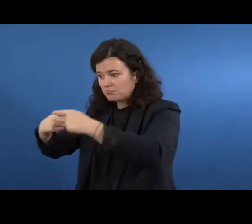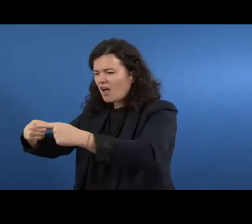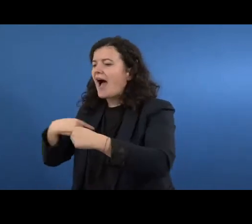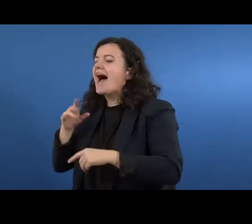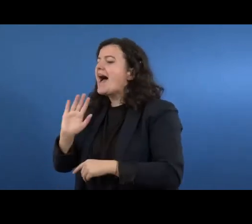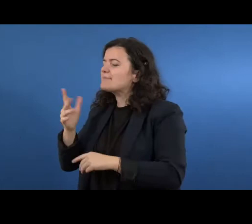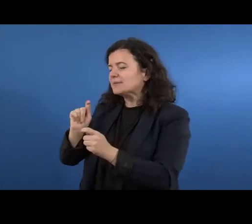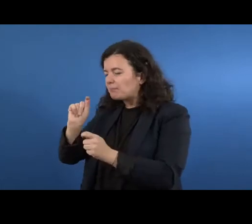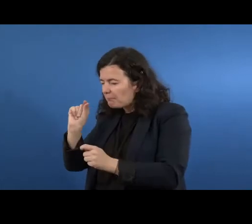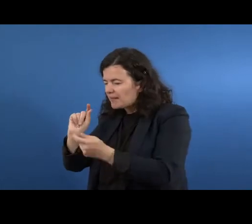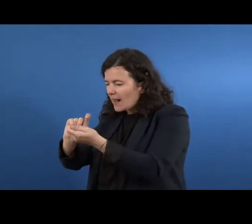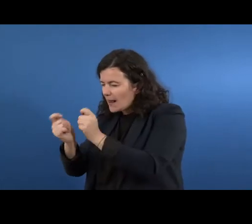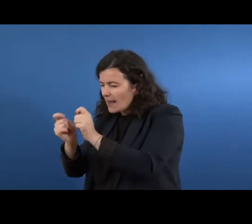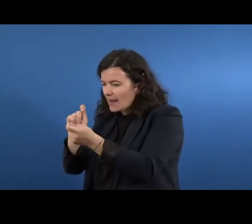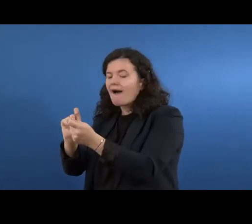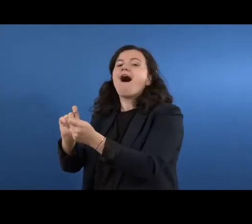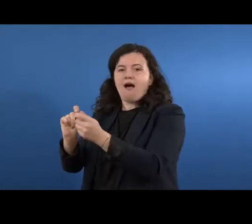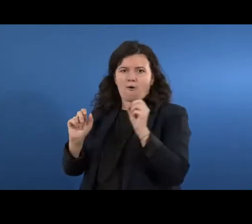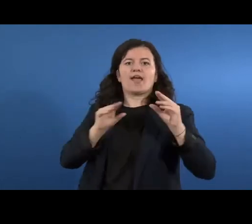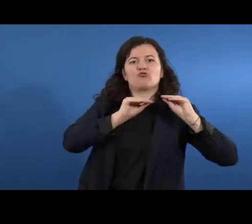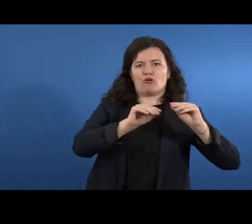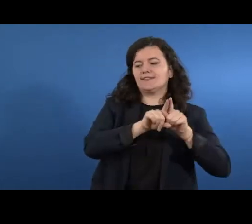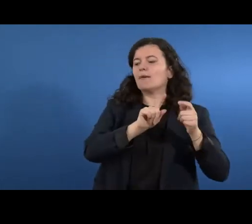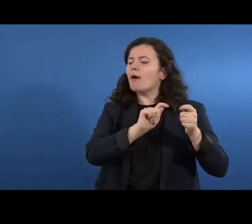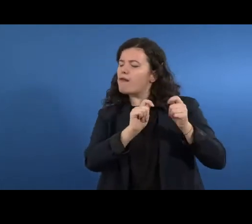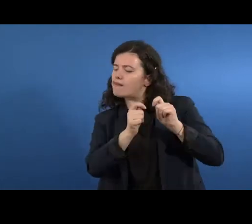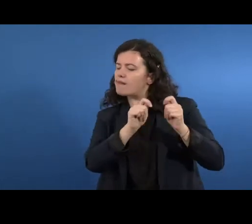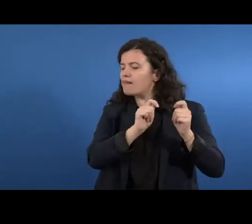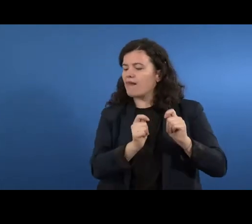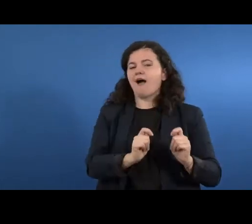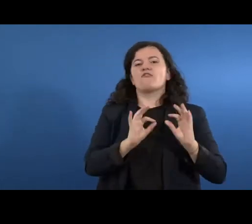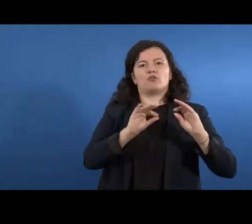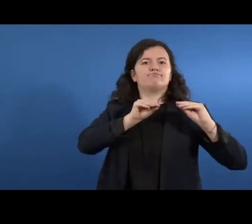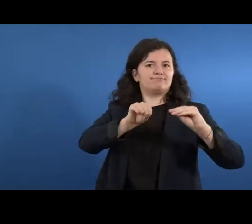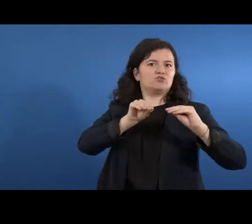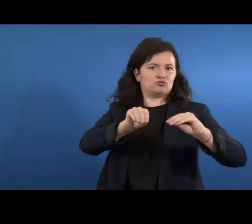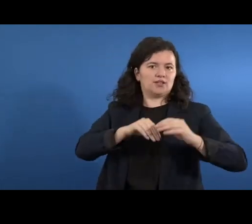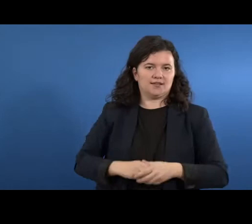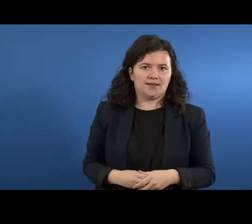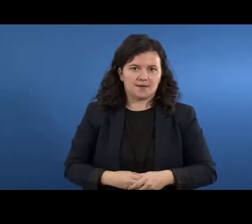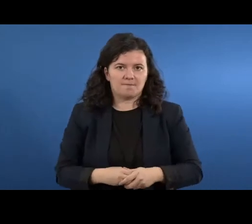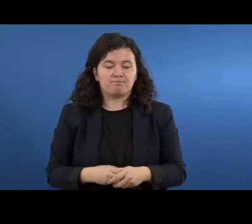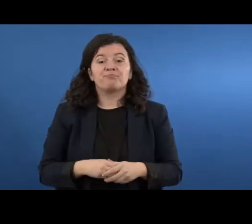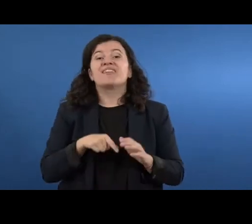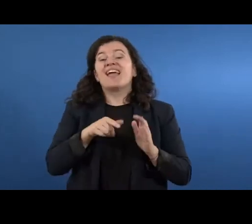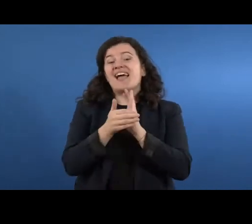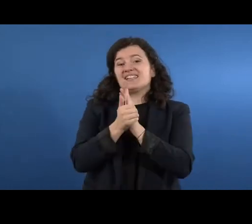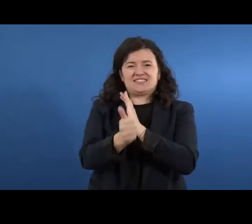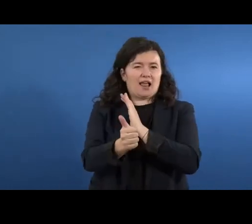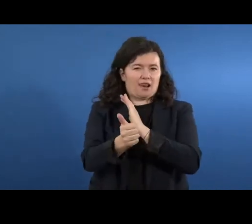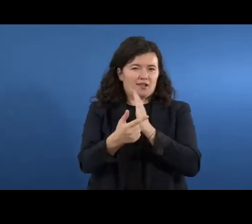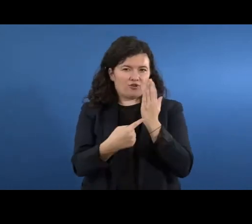training programs. This specific methodology that I told you about, the skills technology foresight, is currently